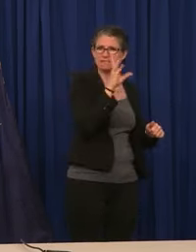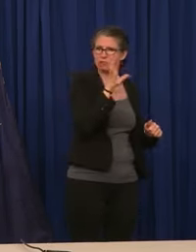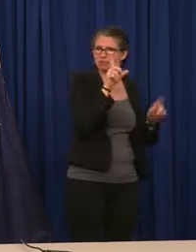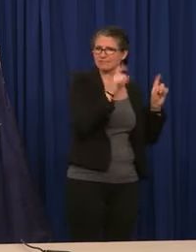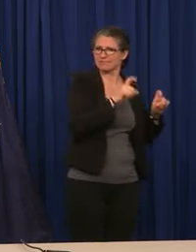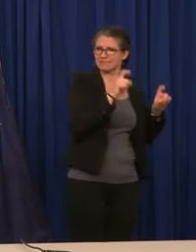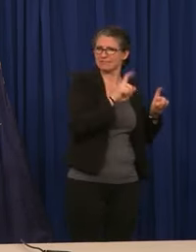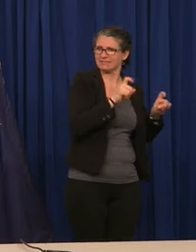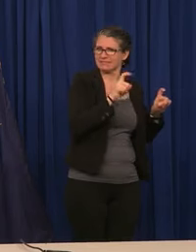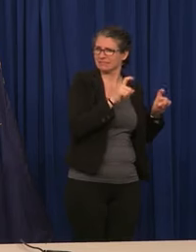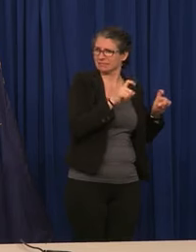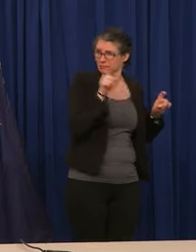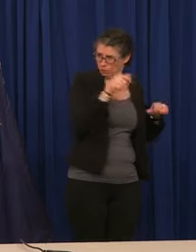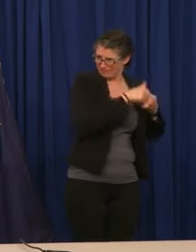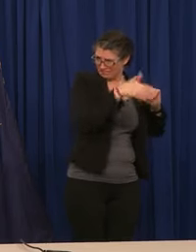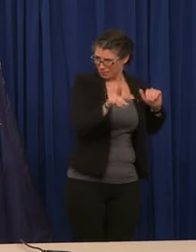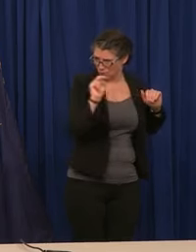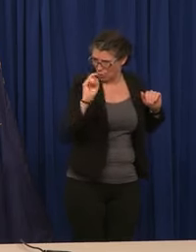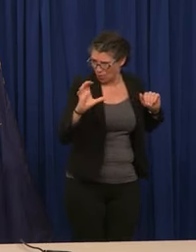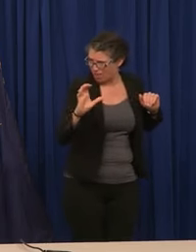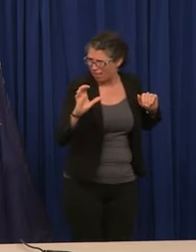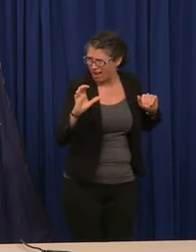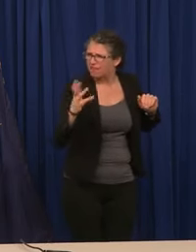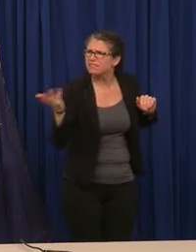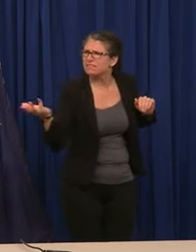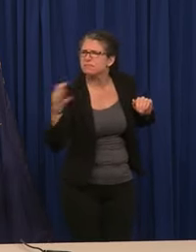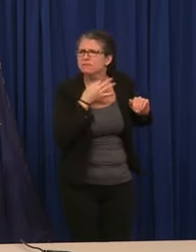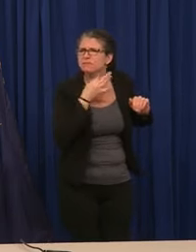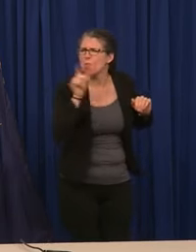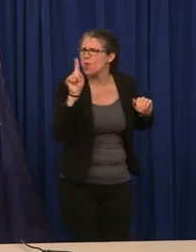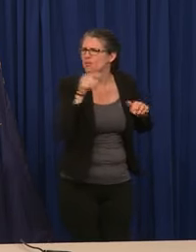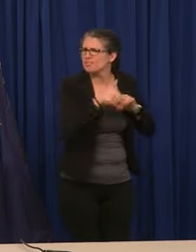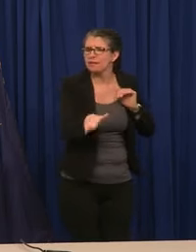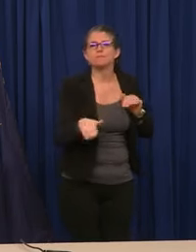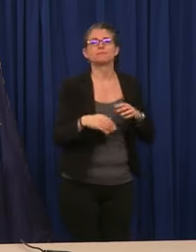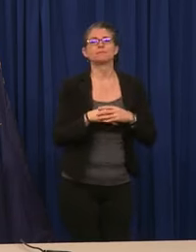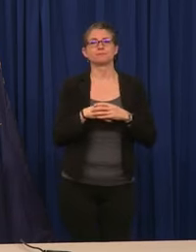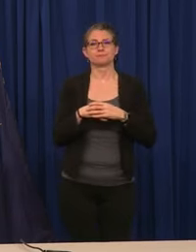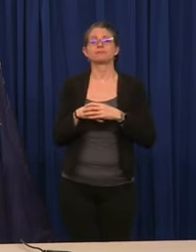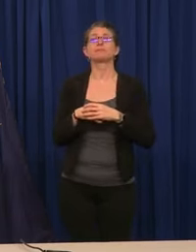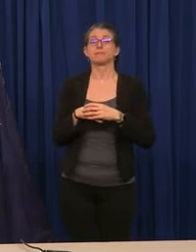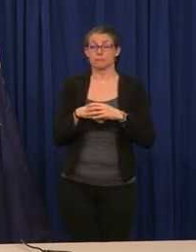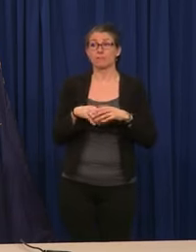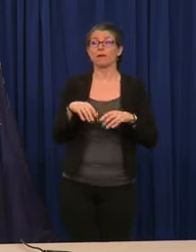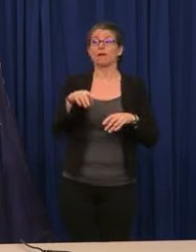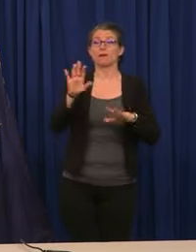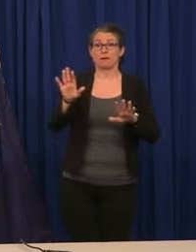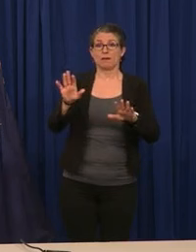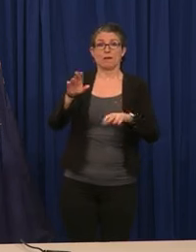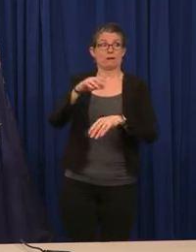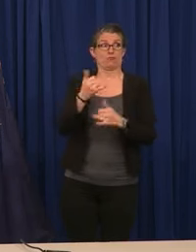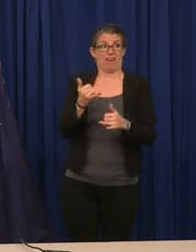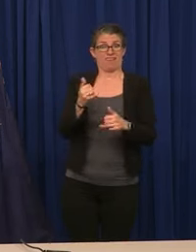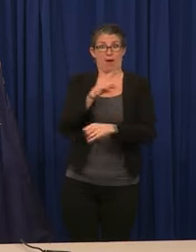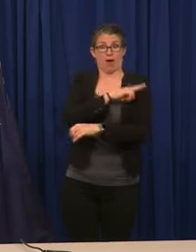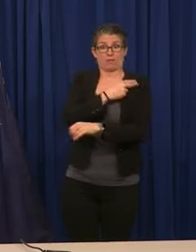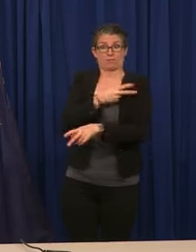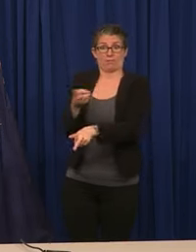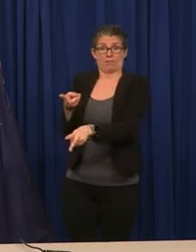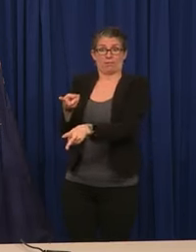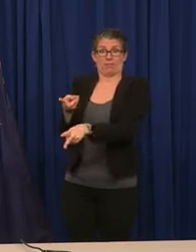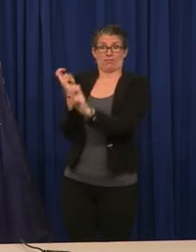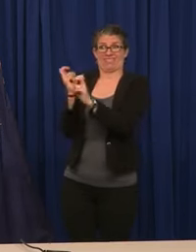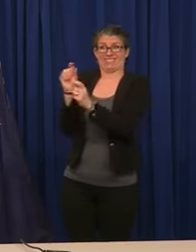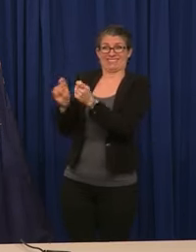one, current hospitalizations. I don't have that number for you right now. We are, again, we're changing our epi system so that we'll have